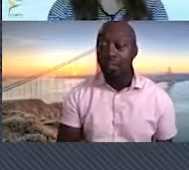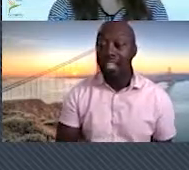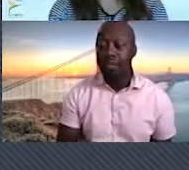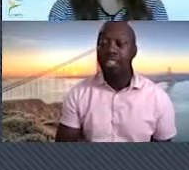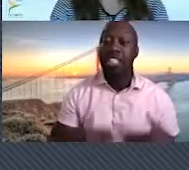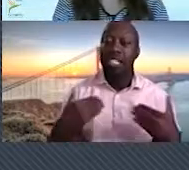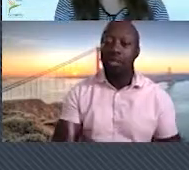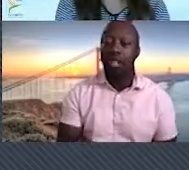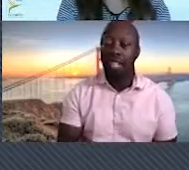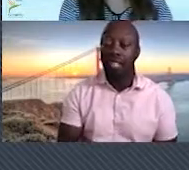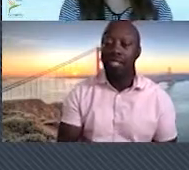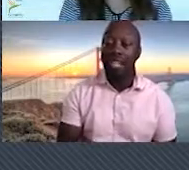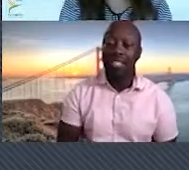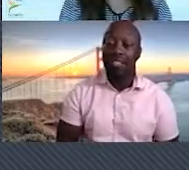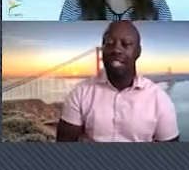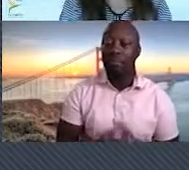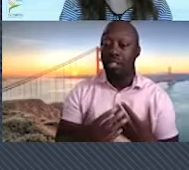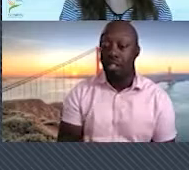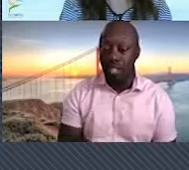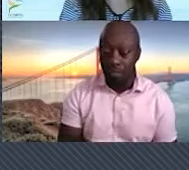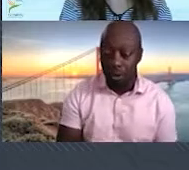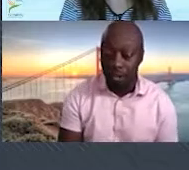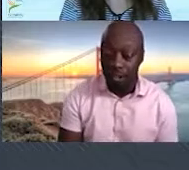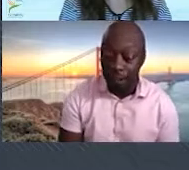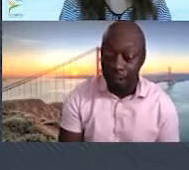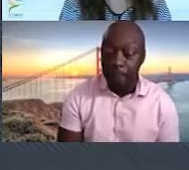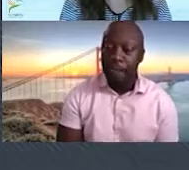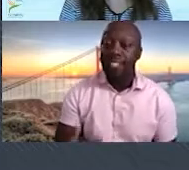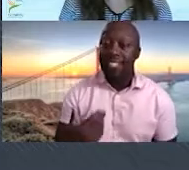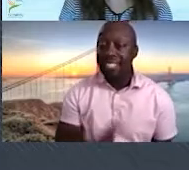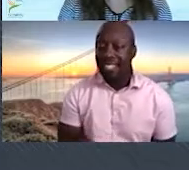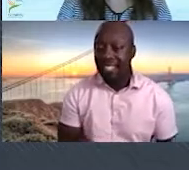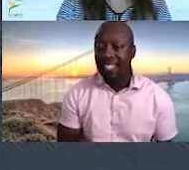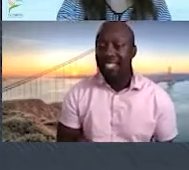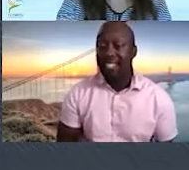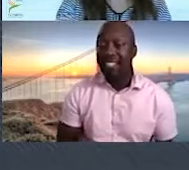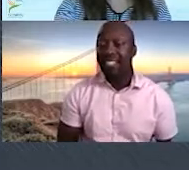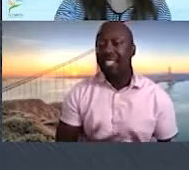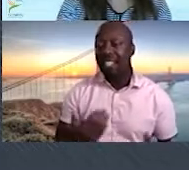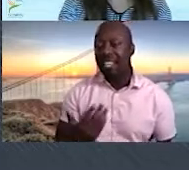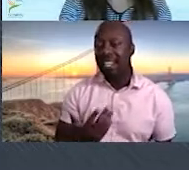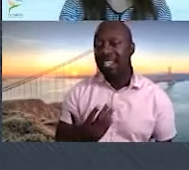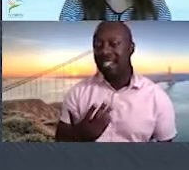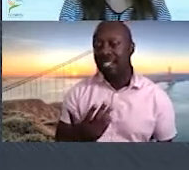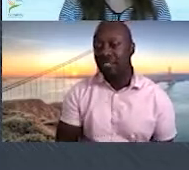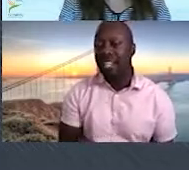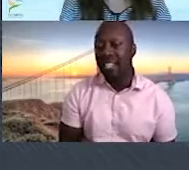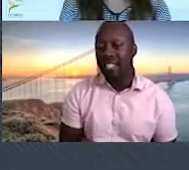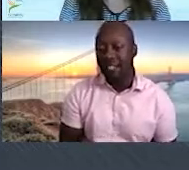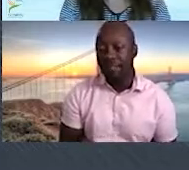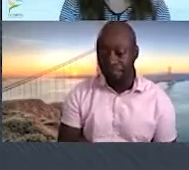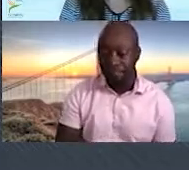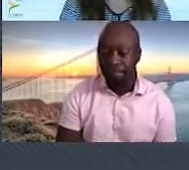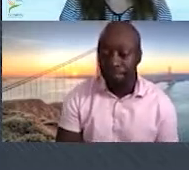whatever language, keep talking. We actually recommend talking more. Singing and